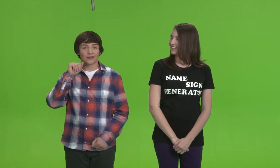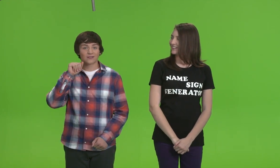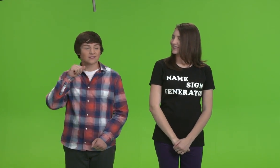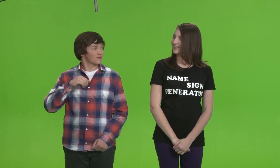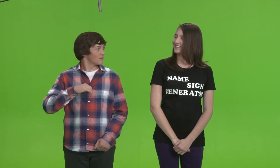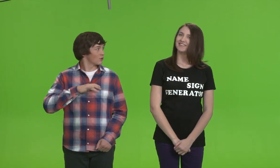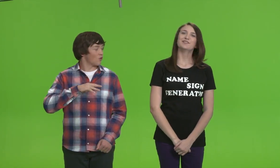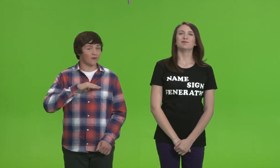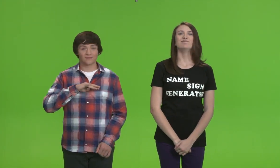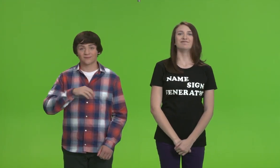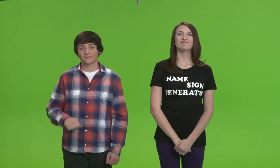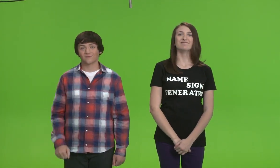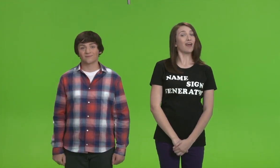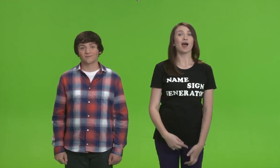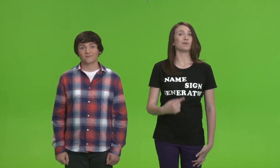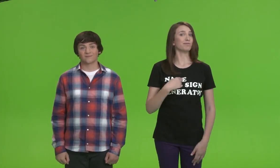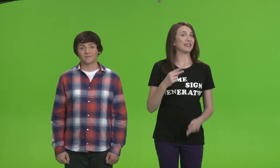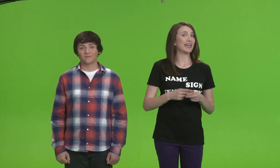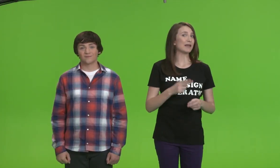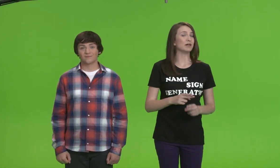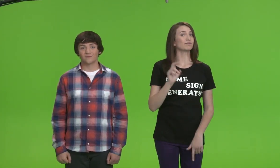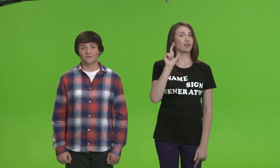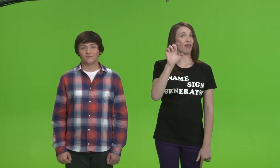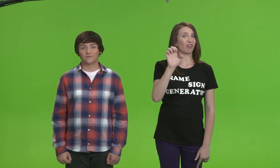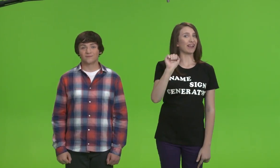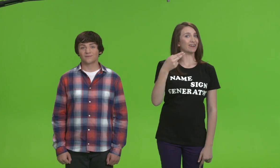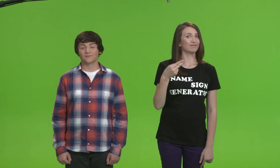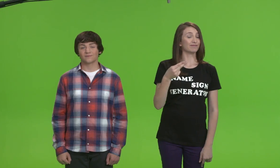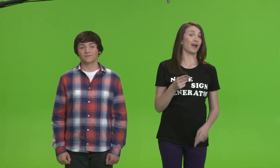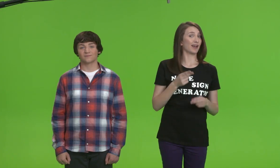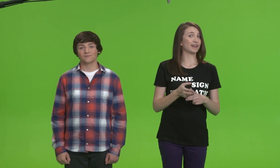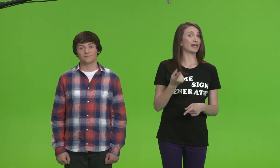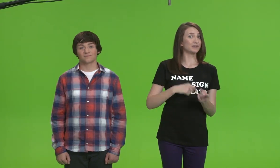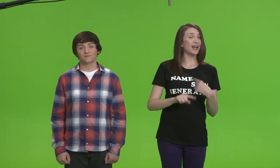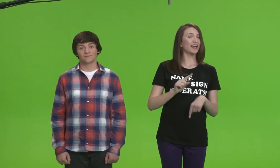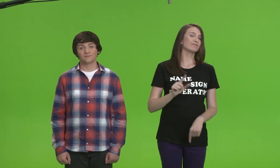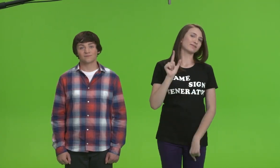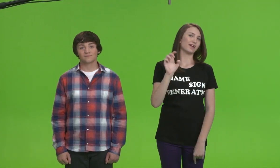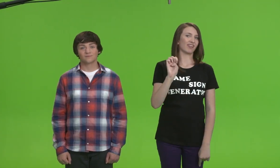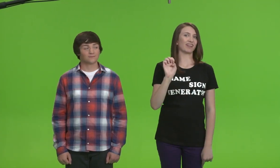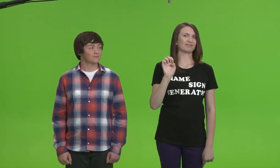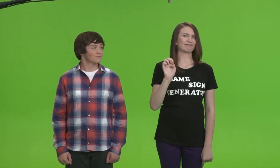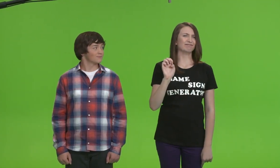Alex. Cool. Me name, Leah. Name sign,